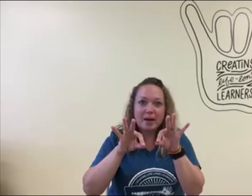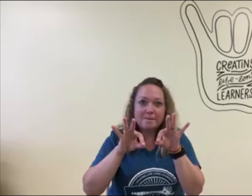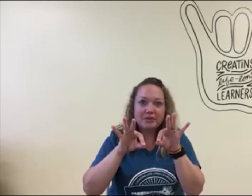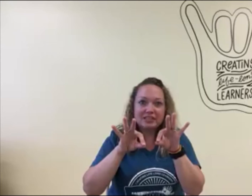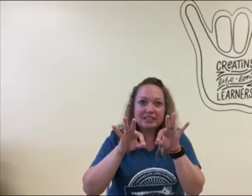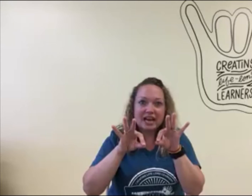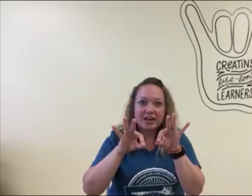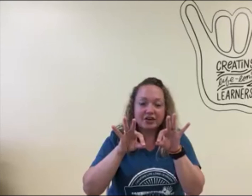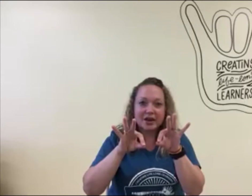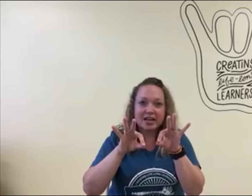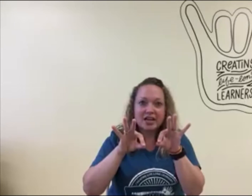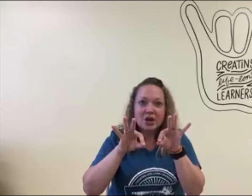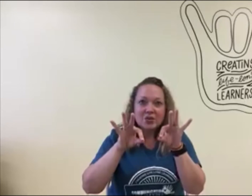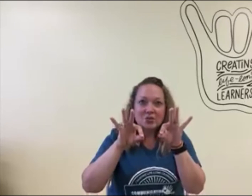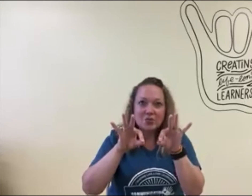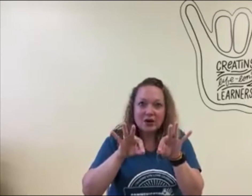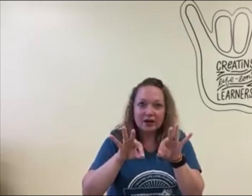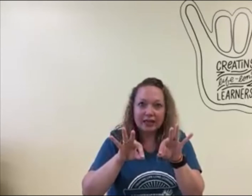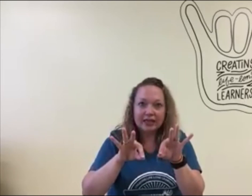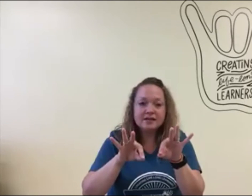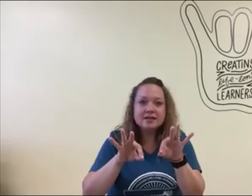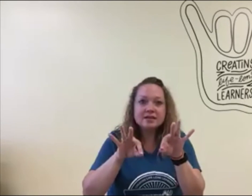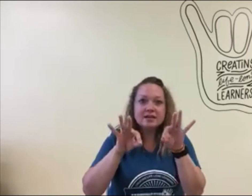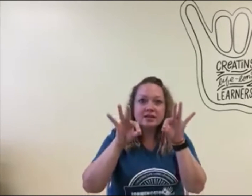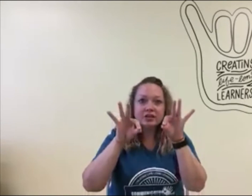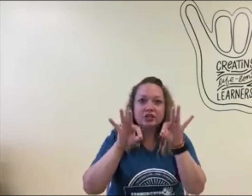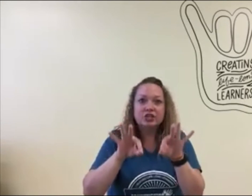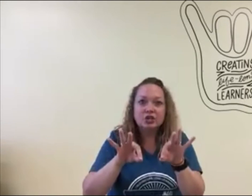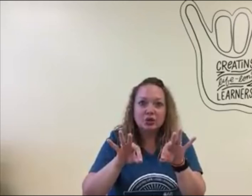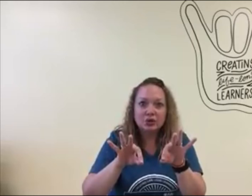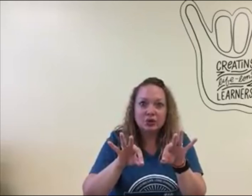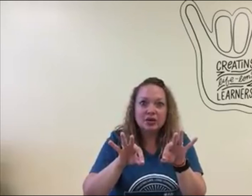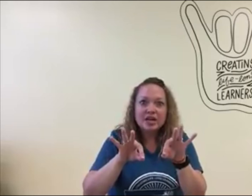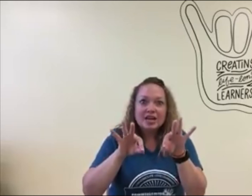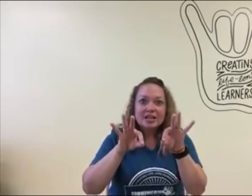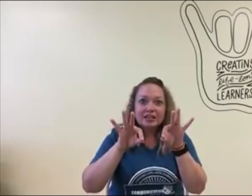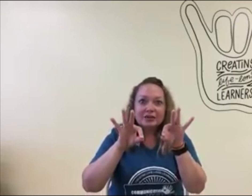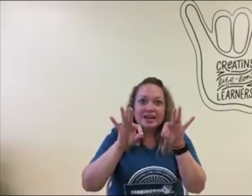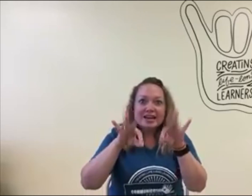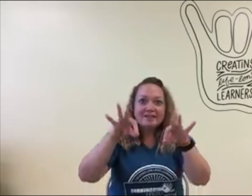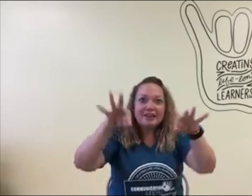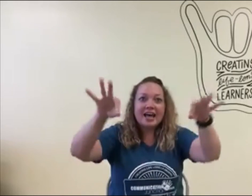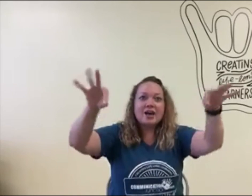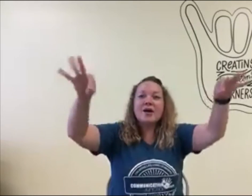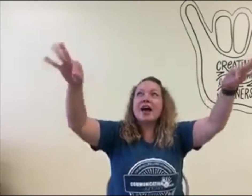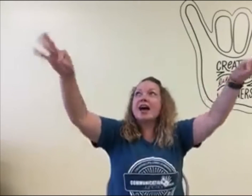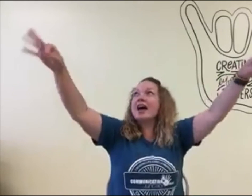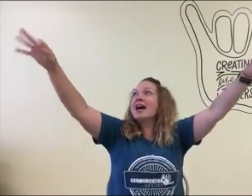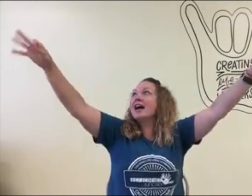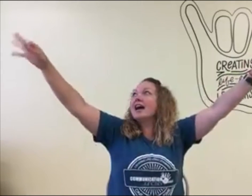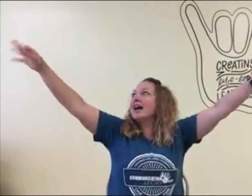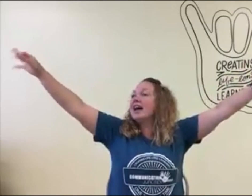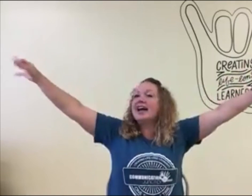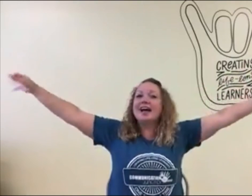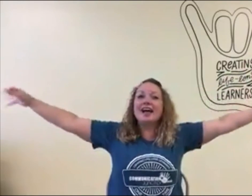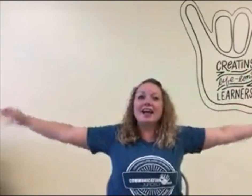to the sky. Are you ready? One, two, three, fly away!